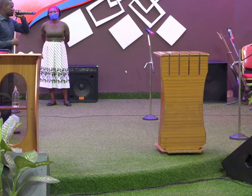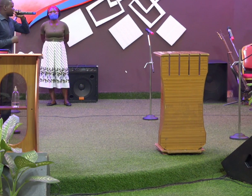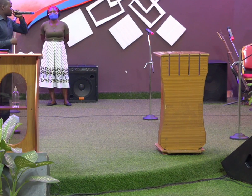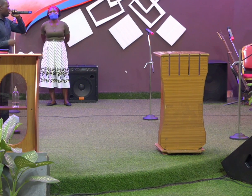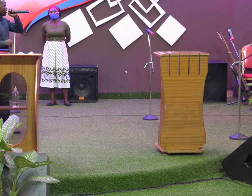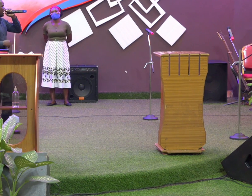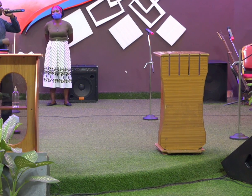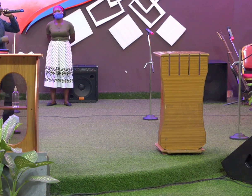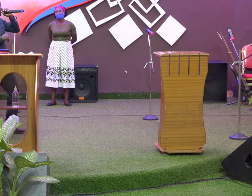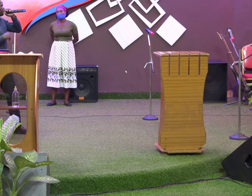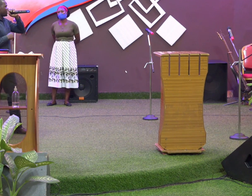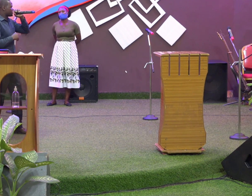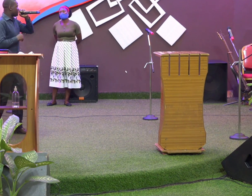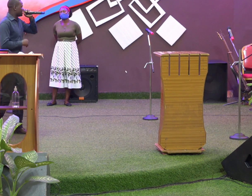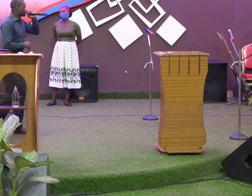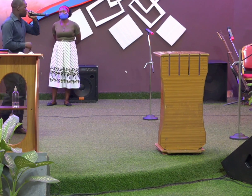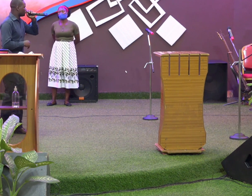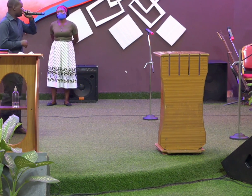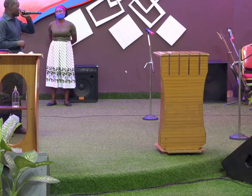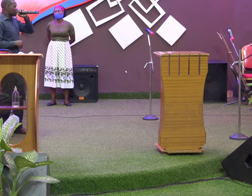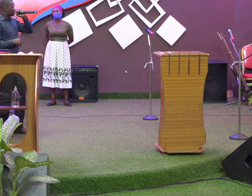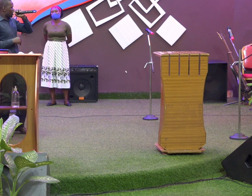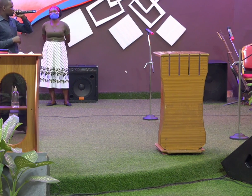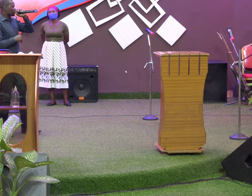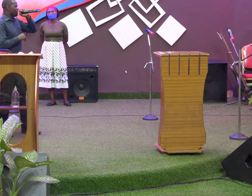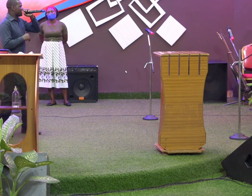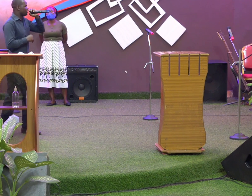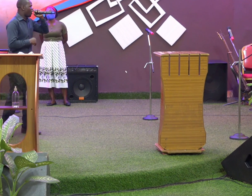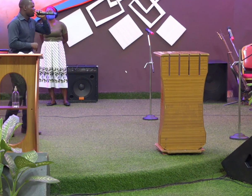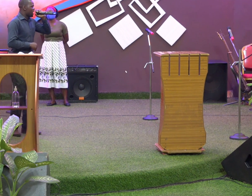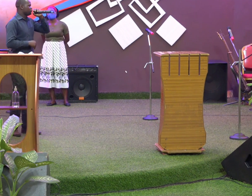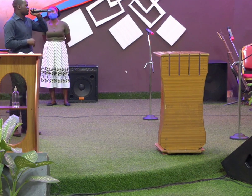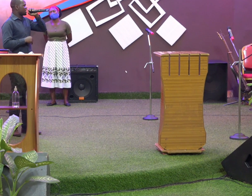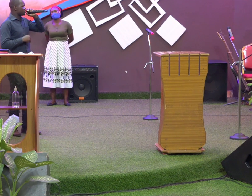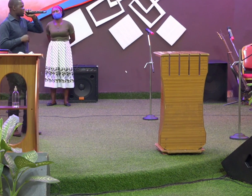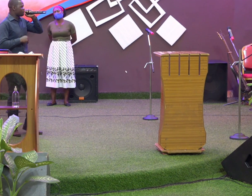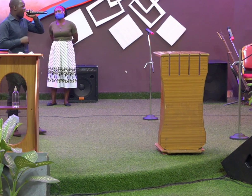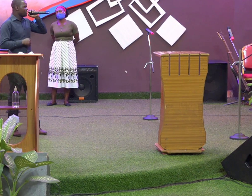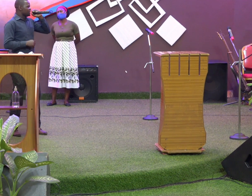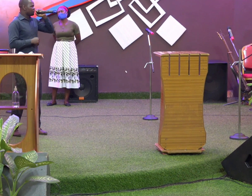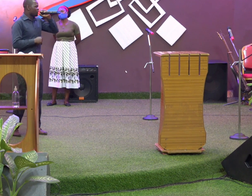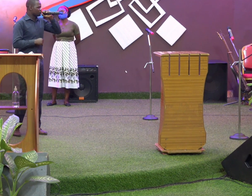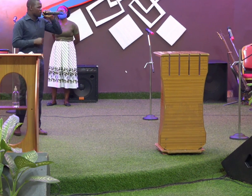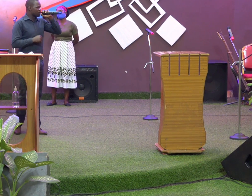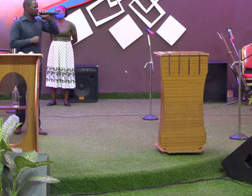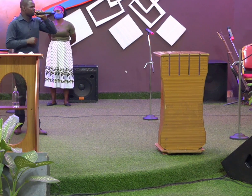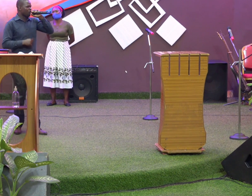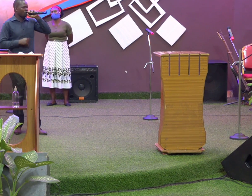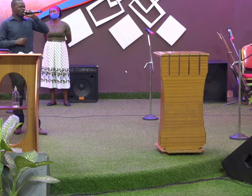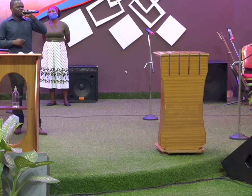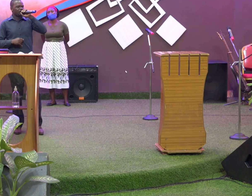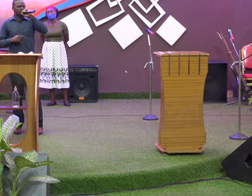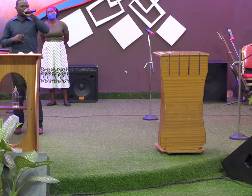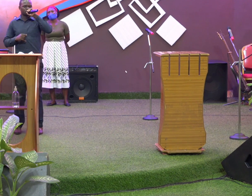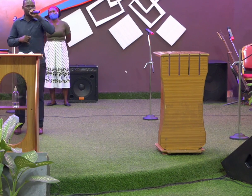you for this session that you have enabled us, Heavenly King of Glory, to go through heavenly law. I know there is someone that you have strengthened the